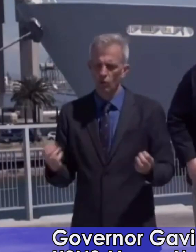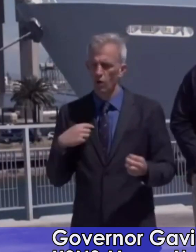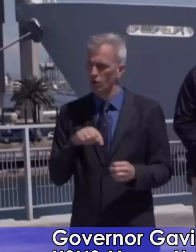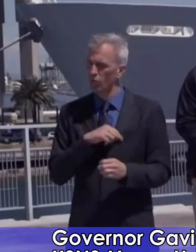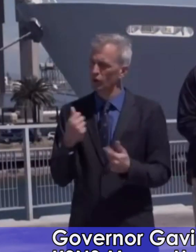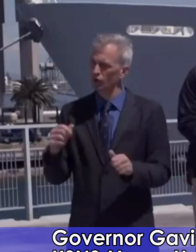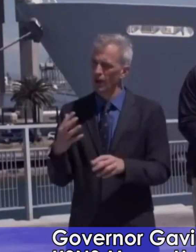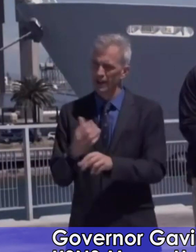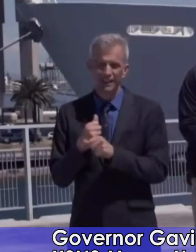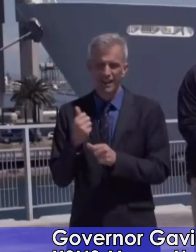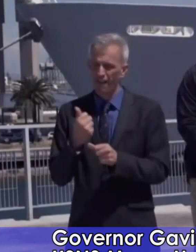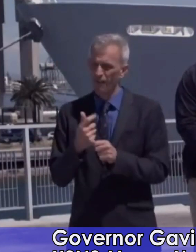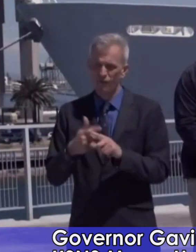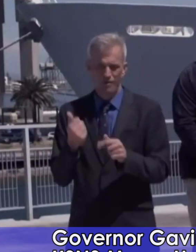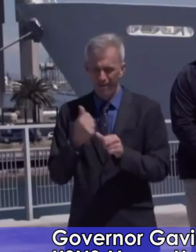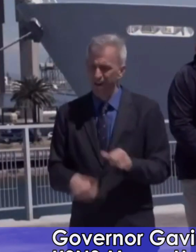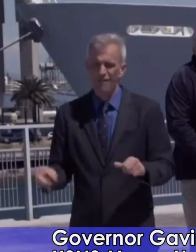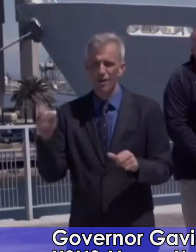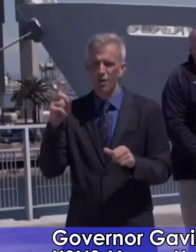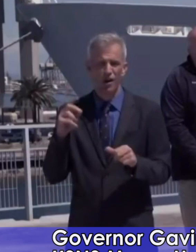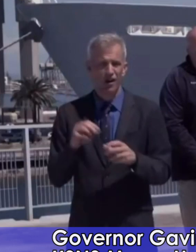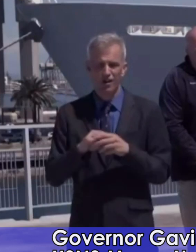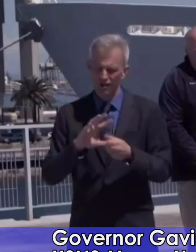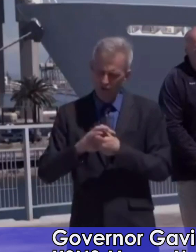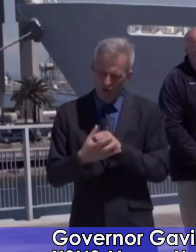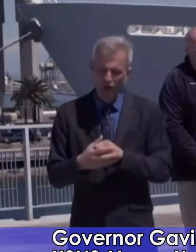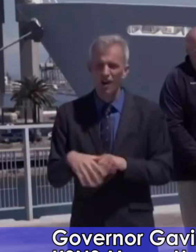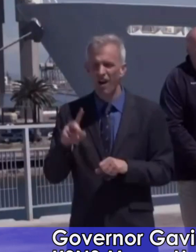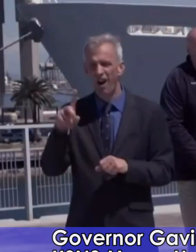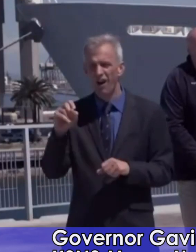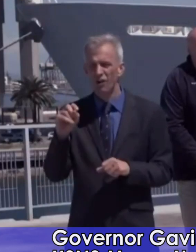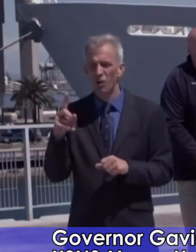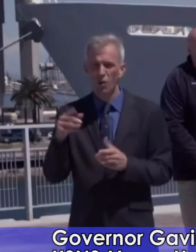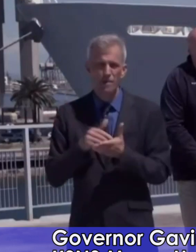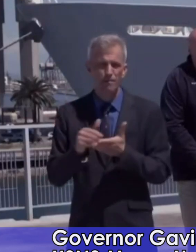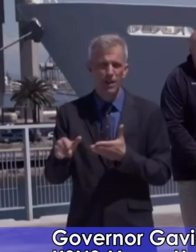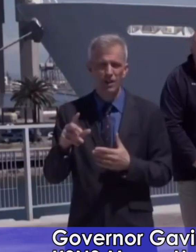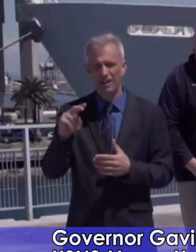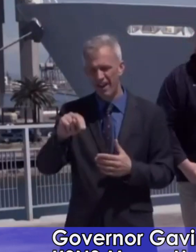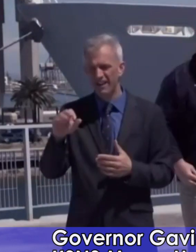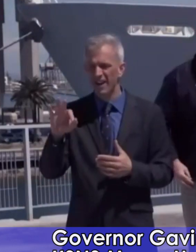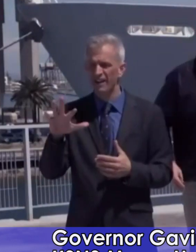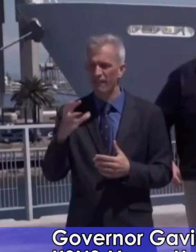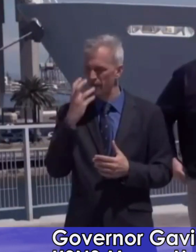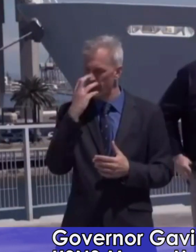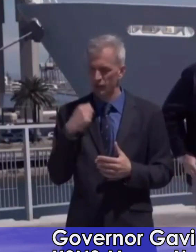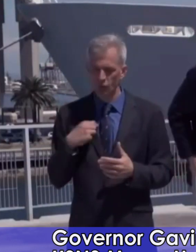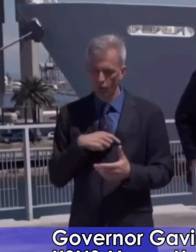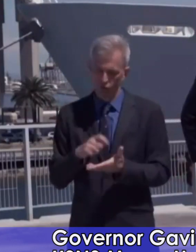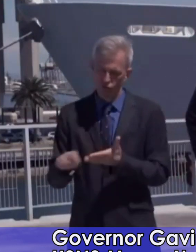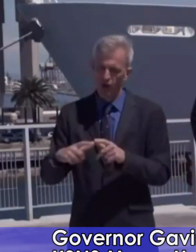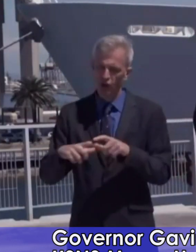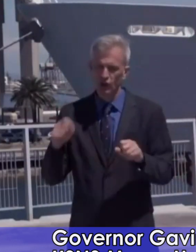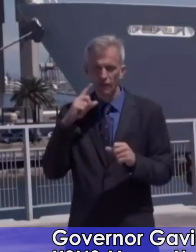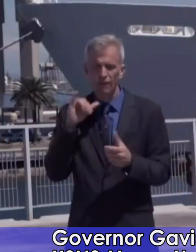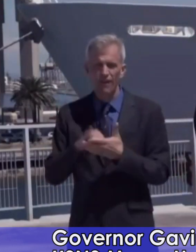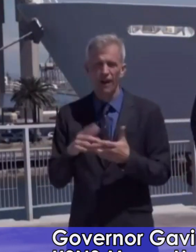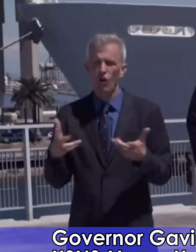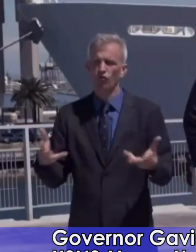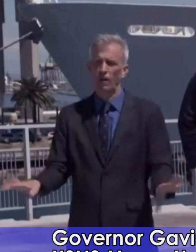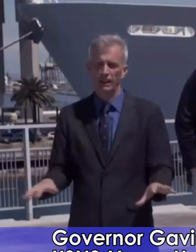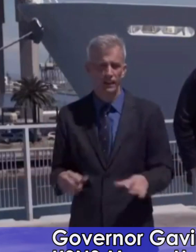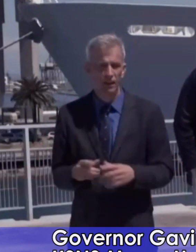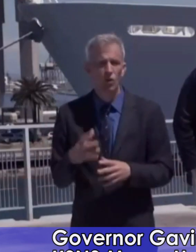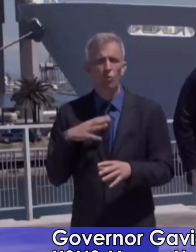every conceivable part of the globe, 101 million N95 masks that we were able to write a check for already that are starting to come